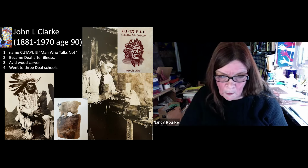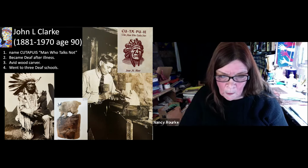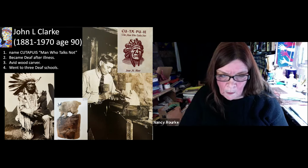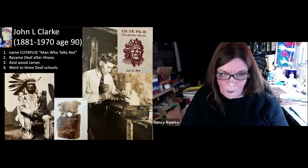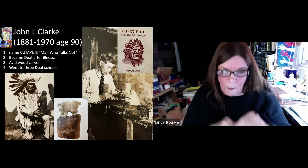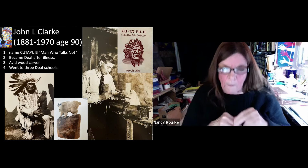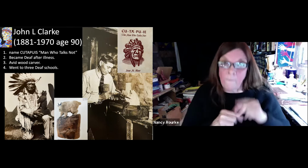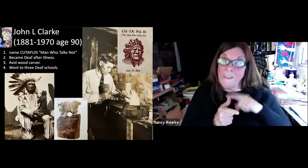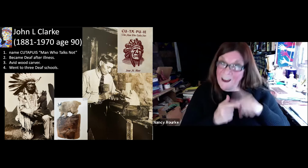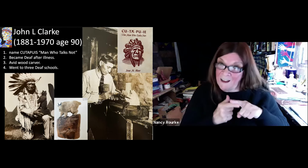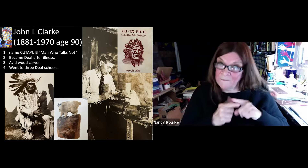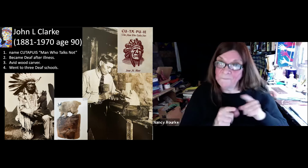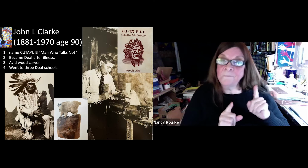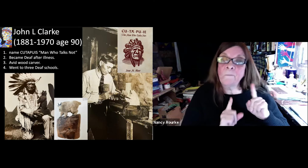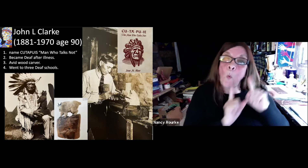There.